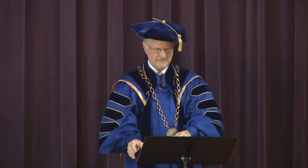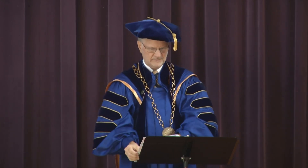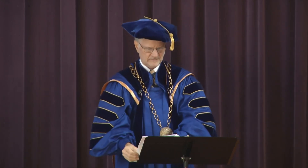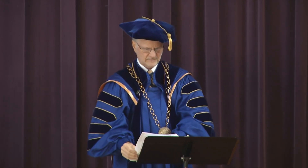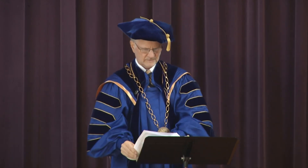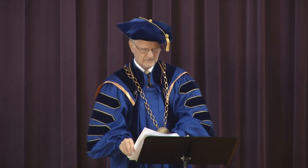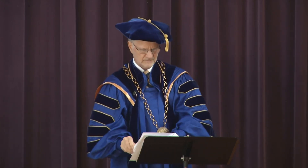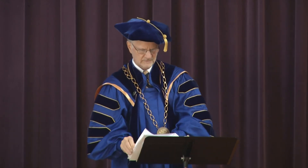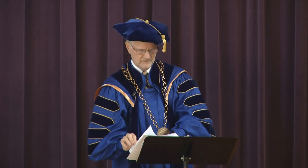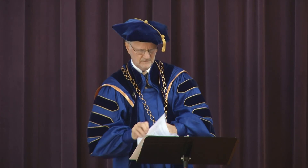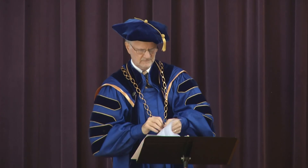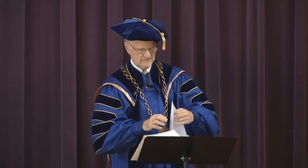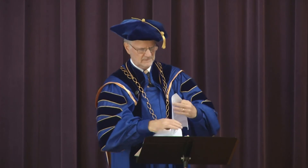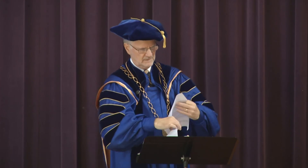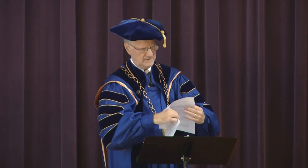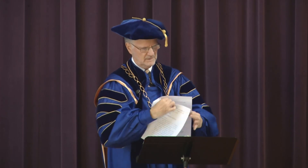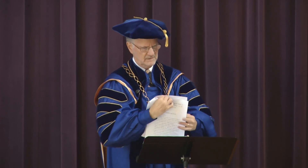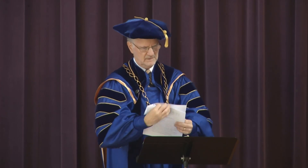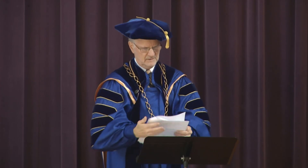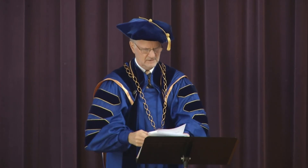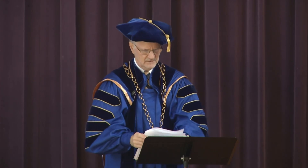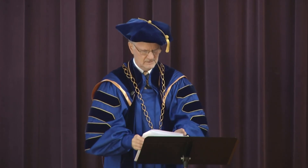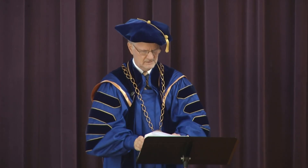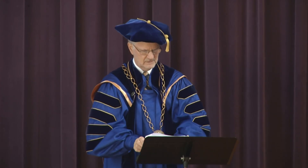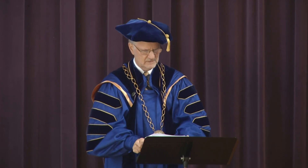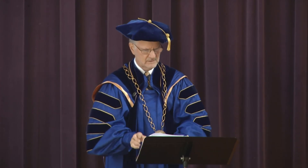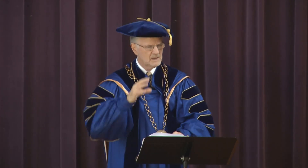exclusively for the women who were enrolled on campus.